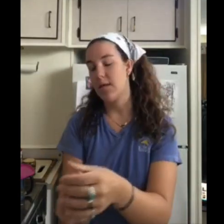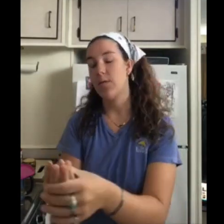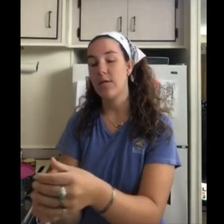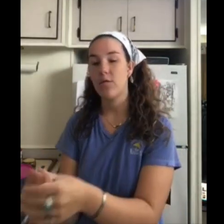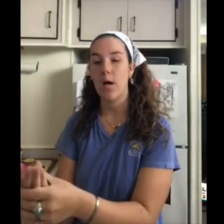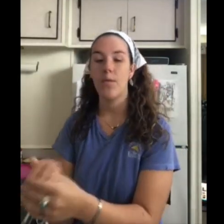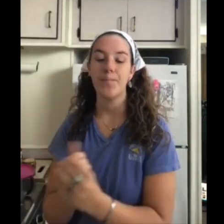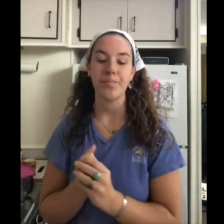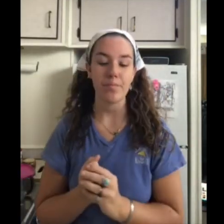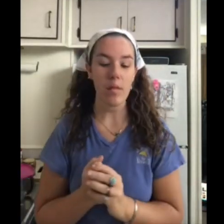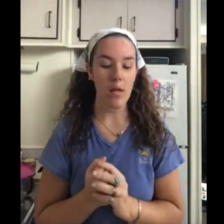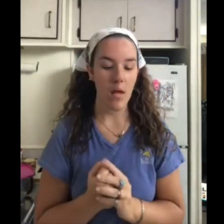insinuates grow.